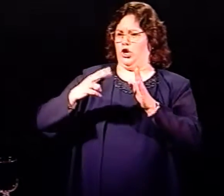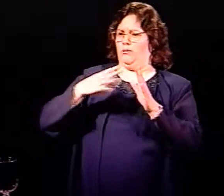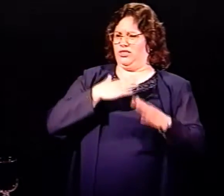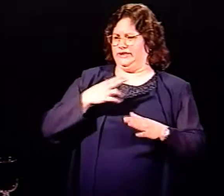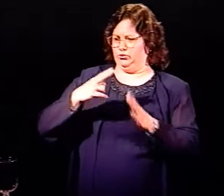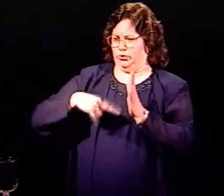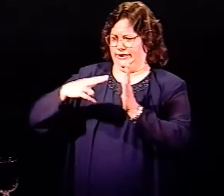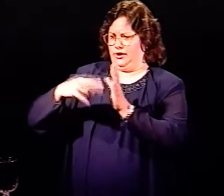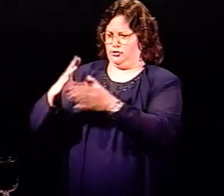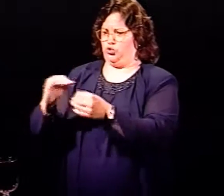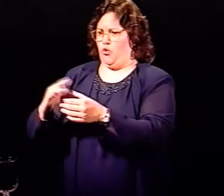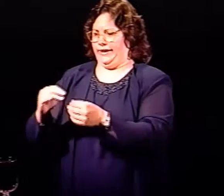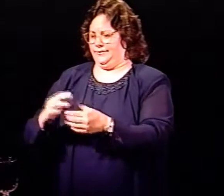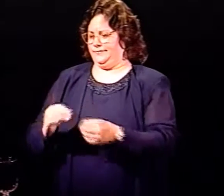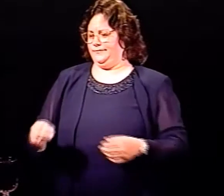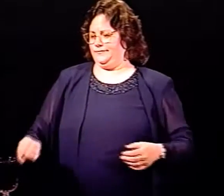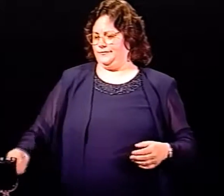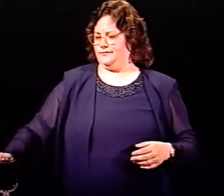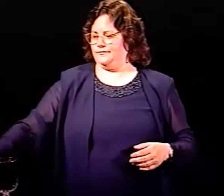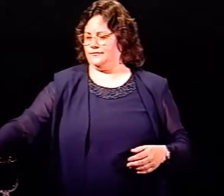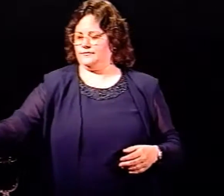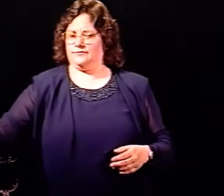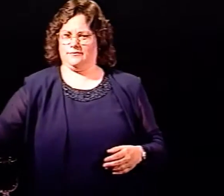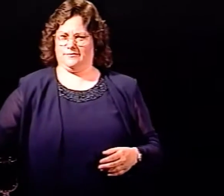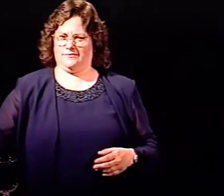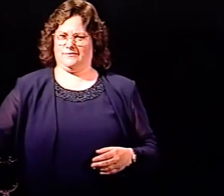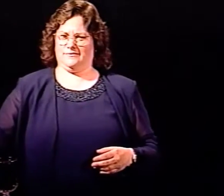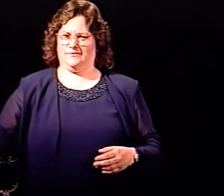Will the next reader please read the next story?